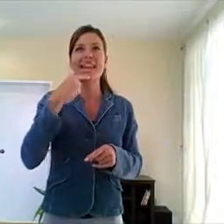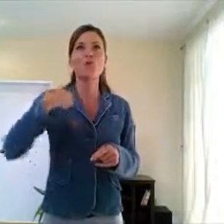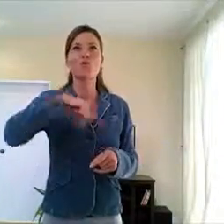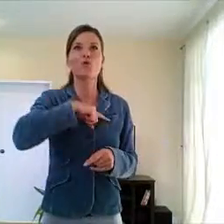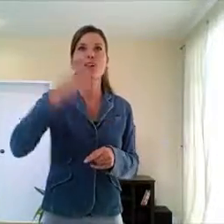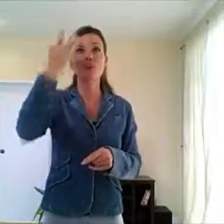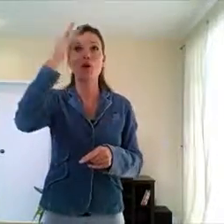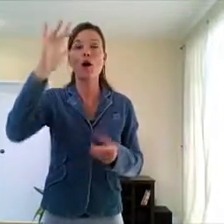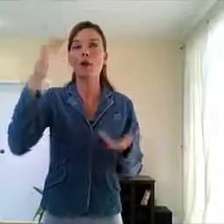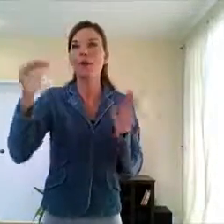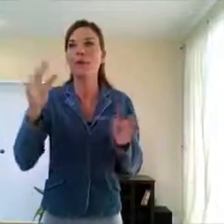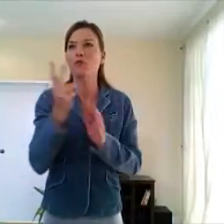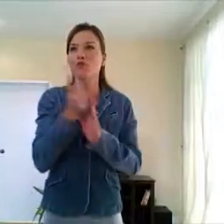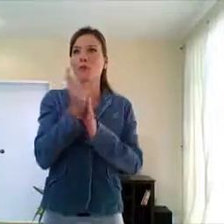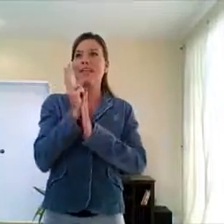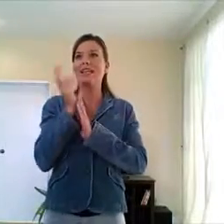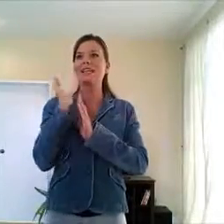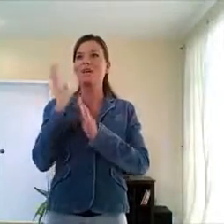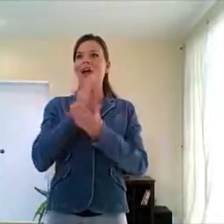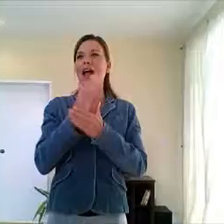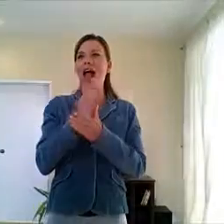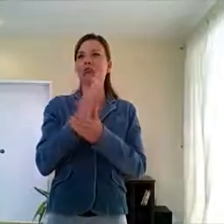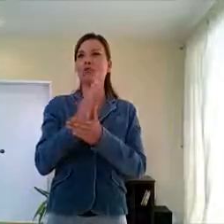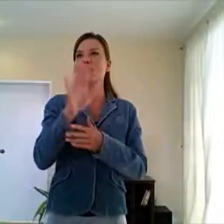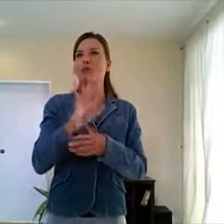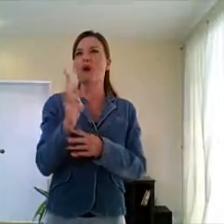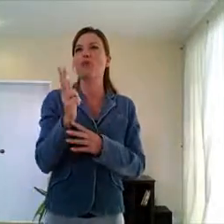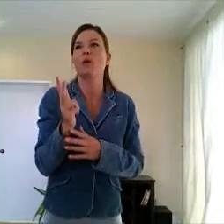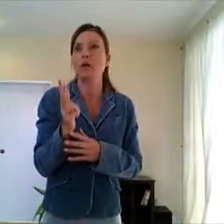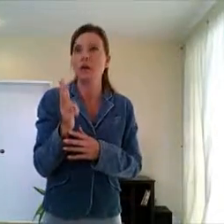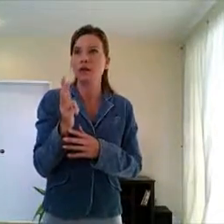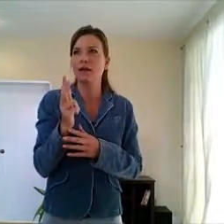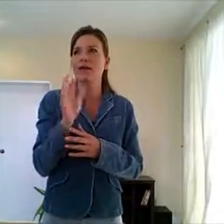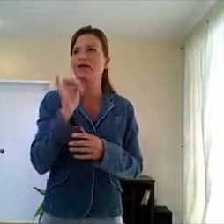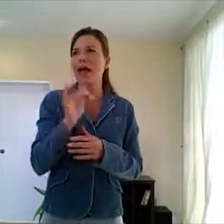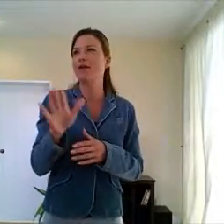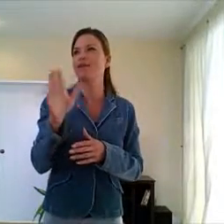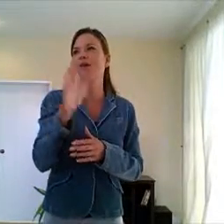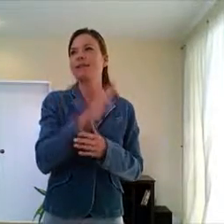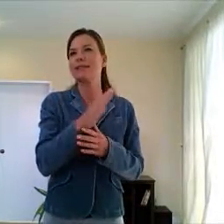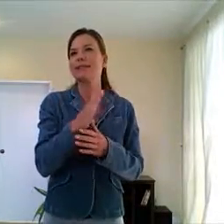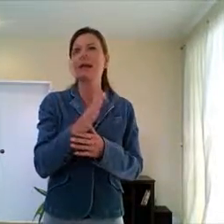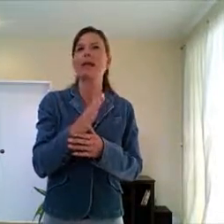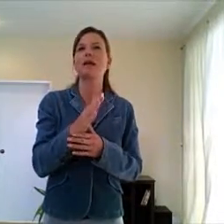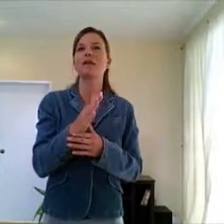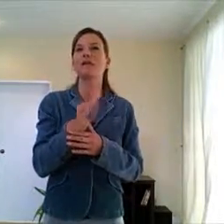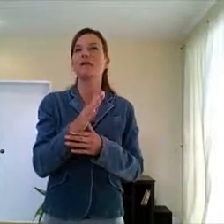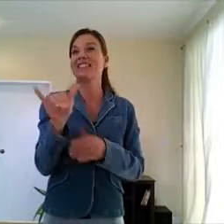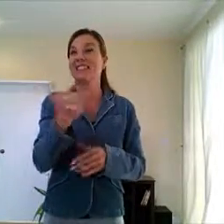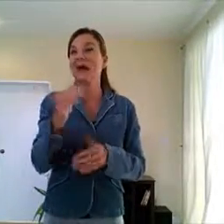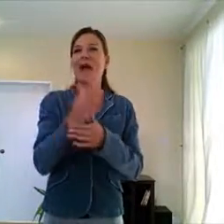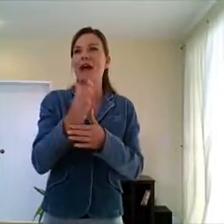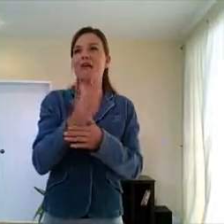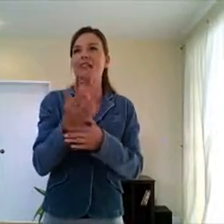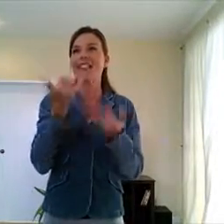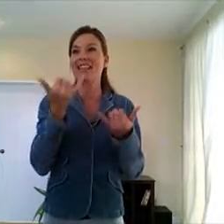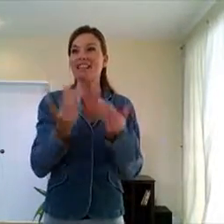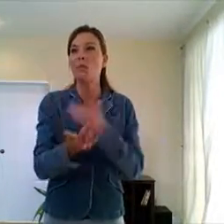were 2 minutes ago when the average was about 3. And that was about the same average we got this morning. And there are 15 words on the list. And 3